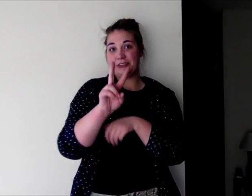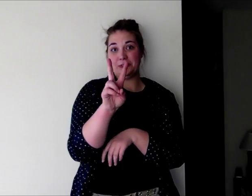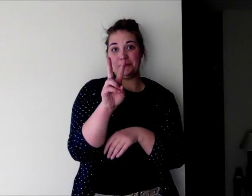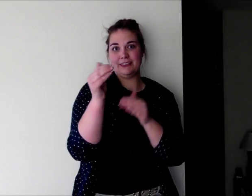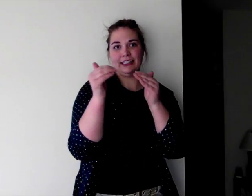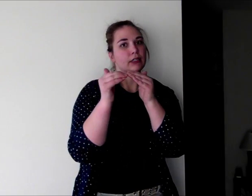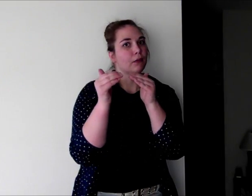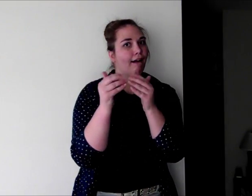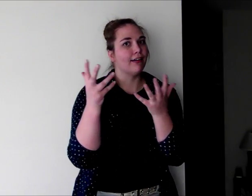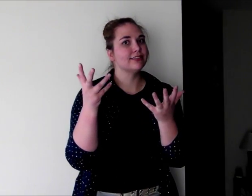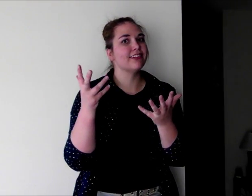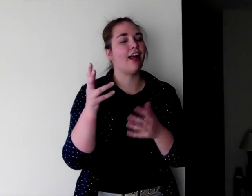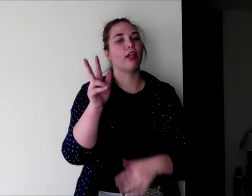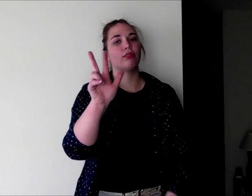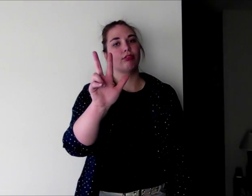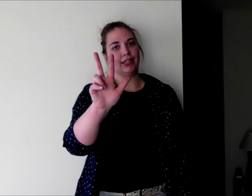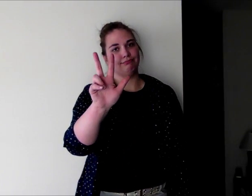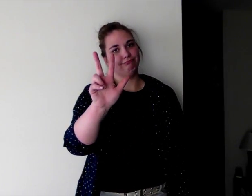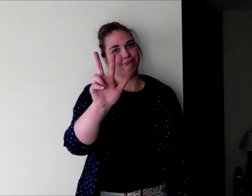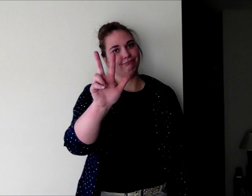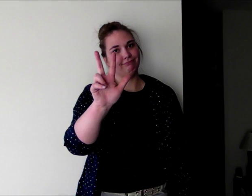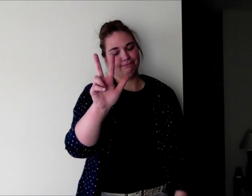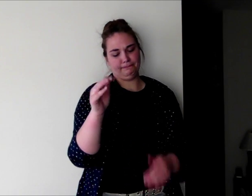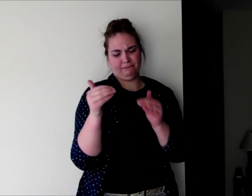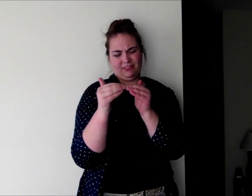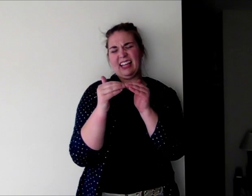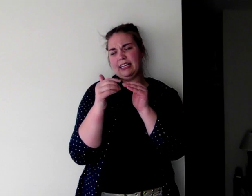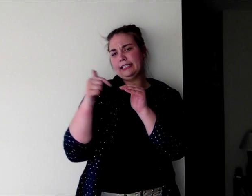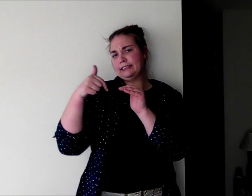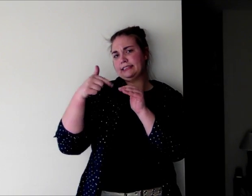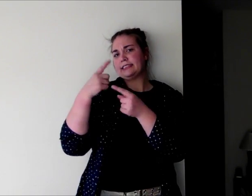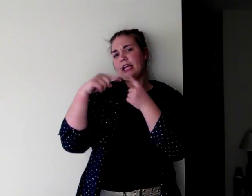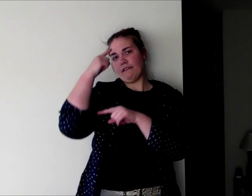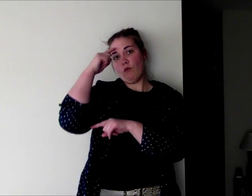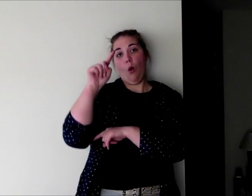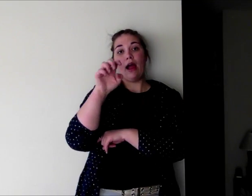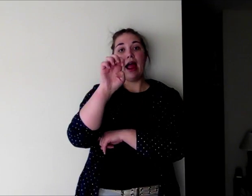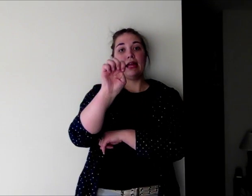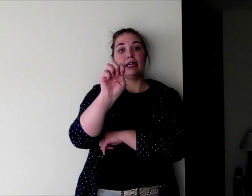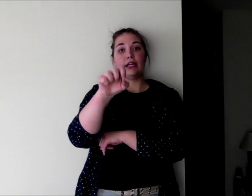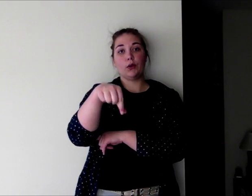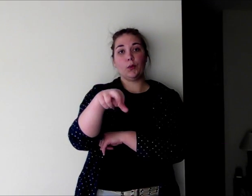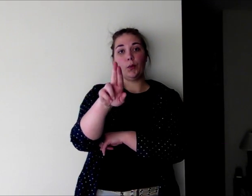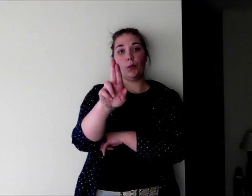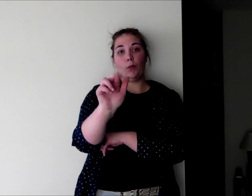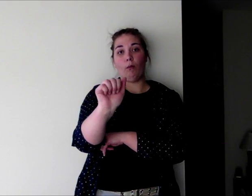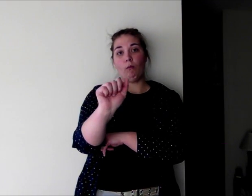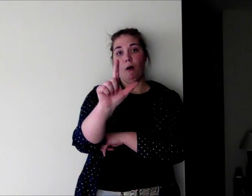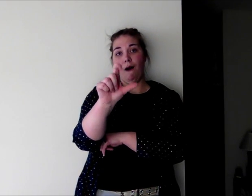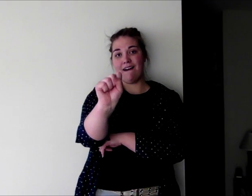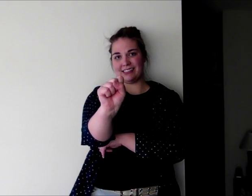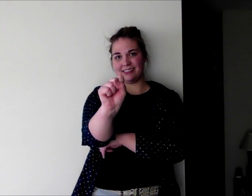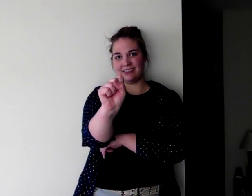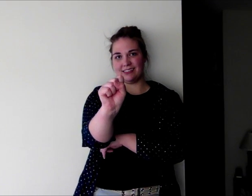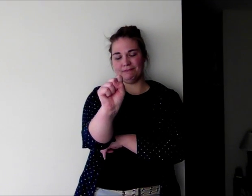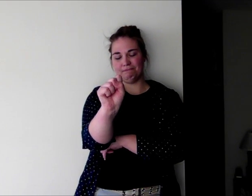So 5 minus 2, what does that equal? It equals 3. And that's the sign for equal.